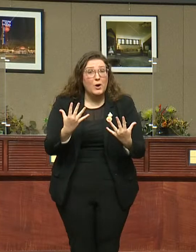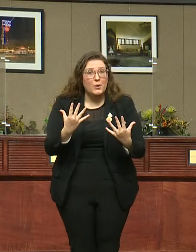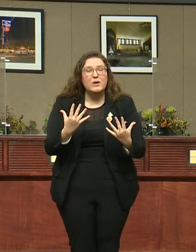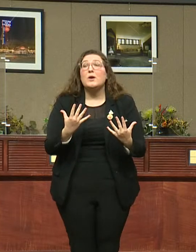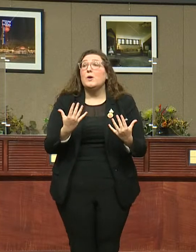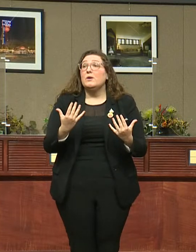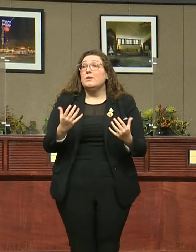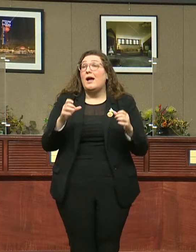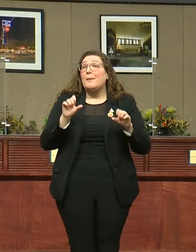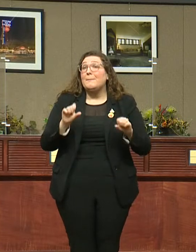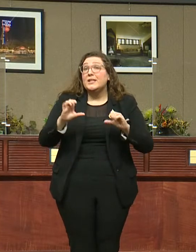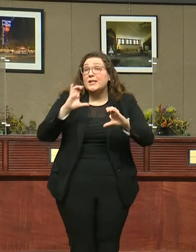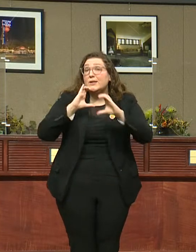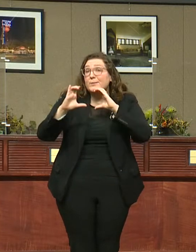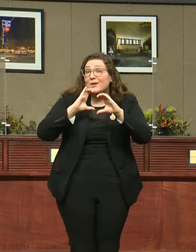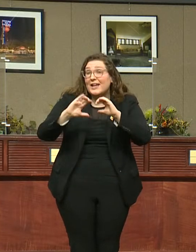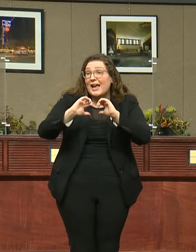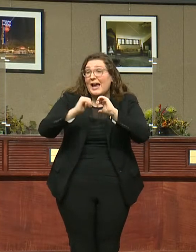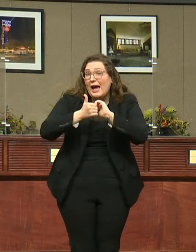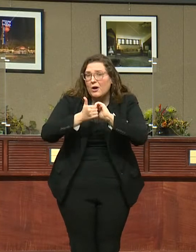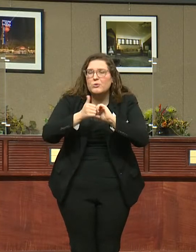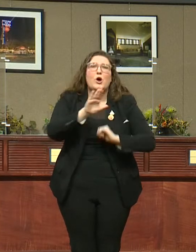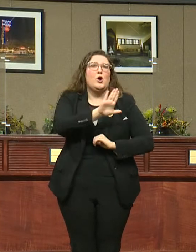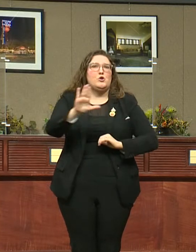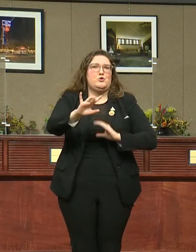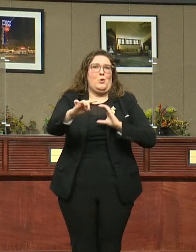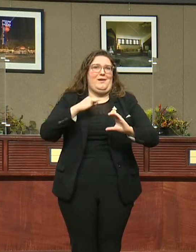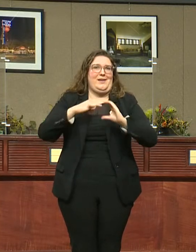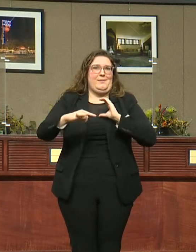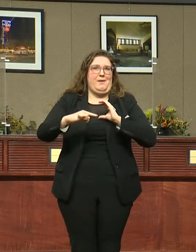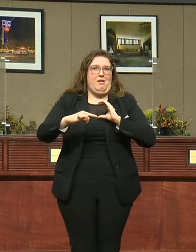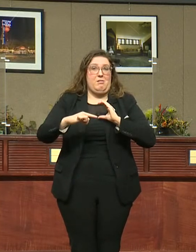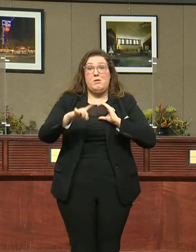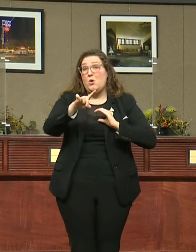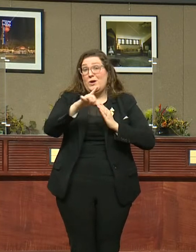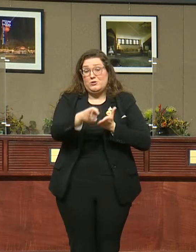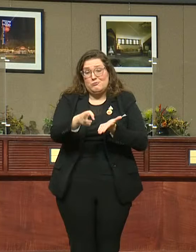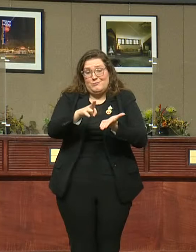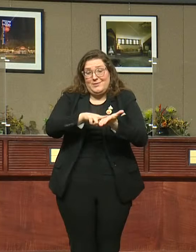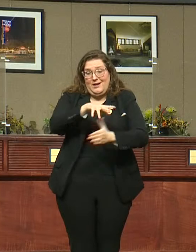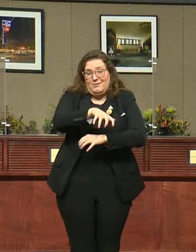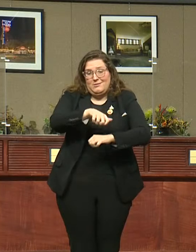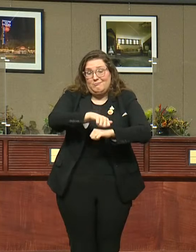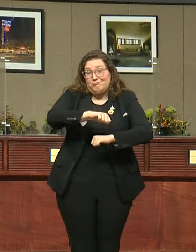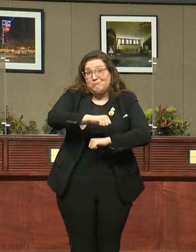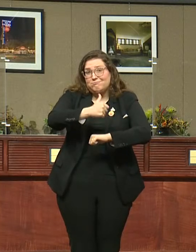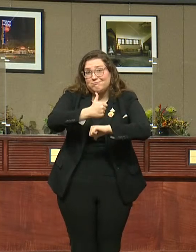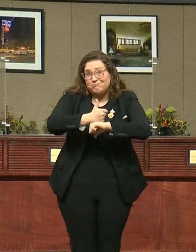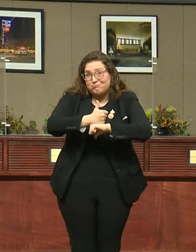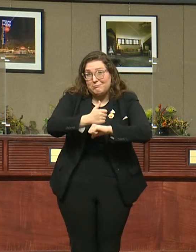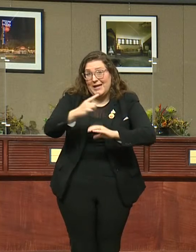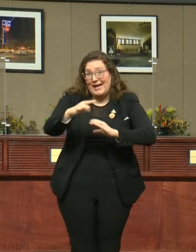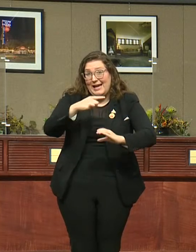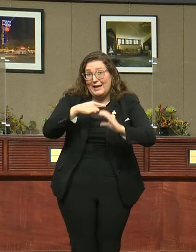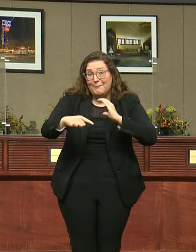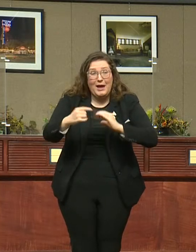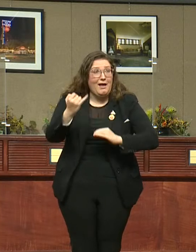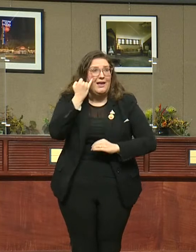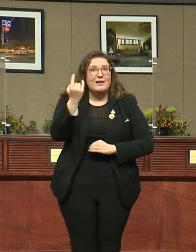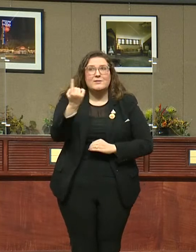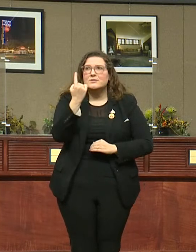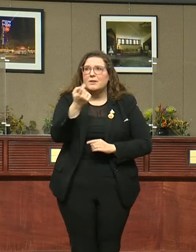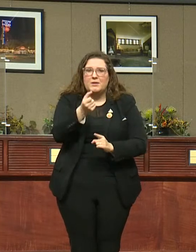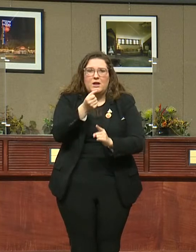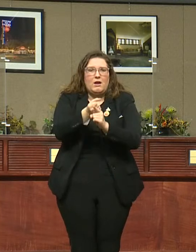through emails that you provided in your registration process and let you know of any changes if those ever